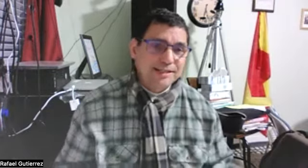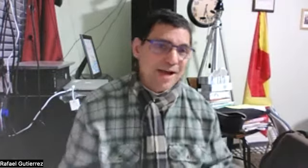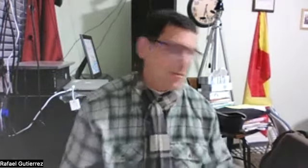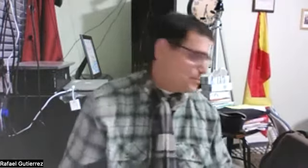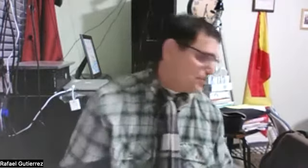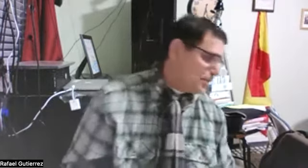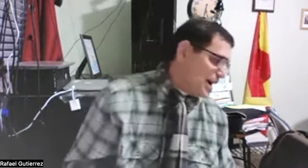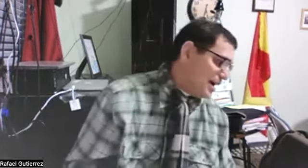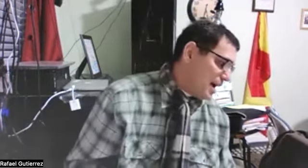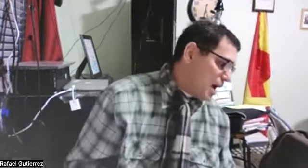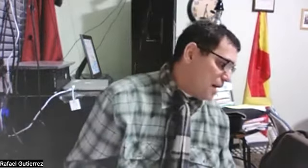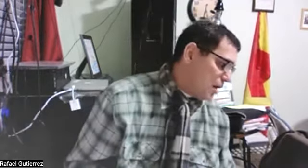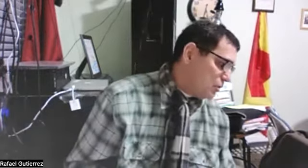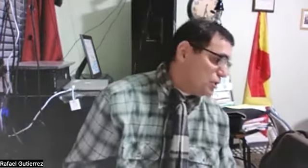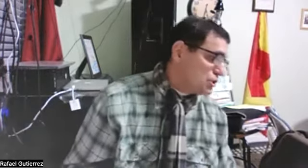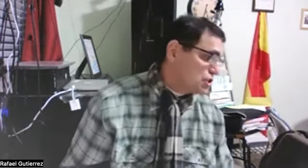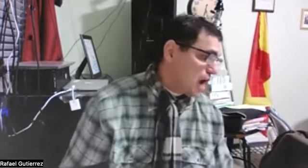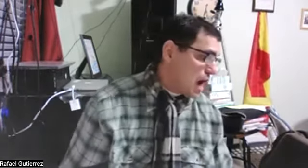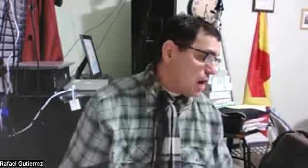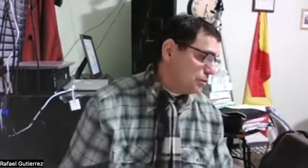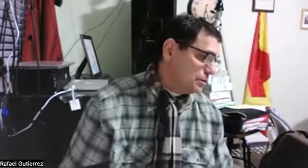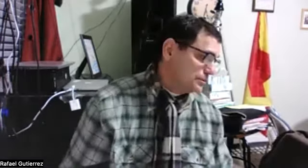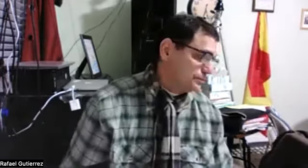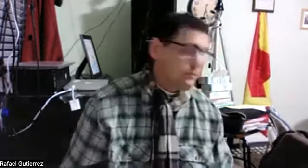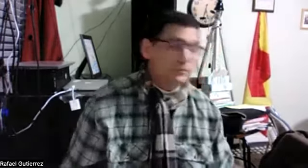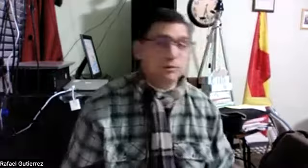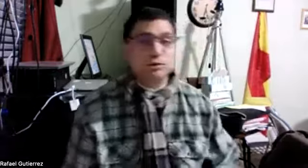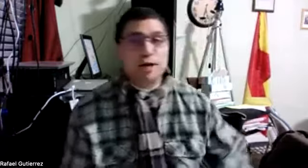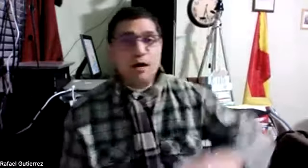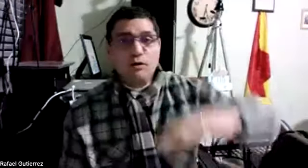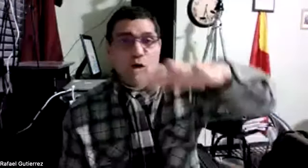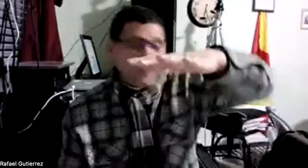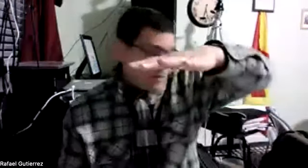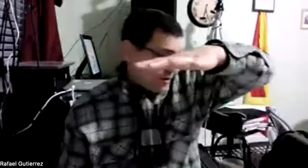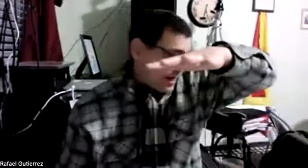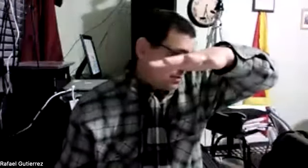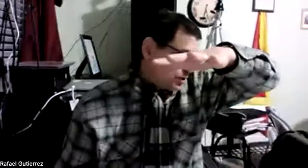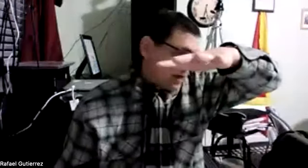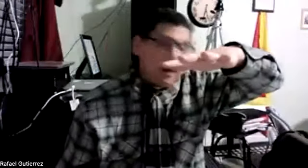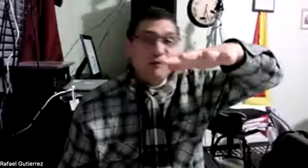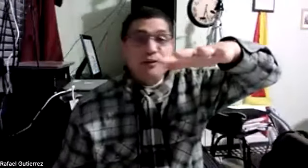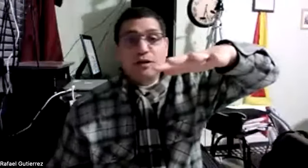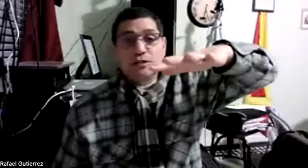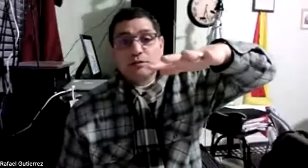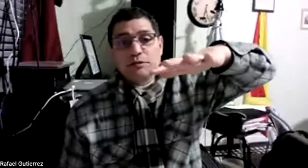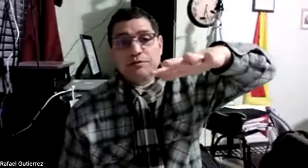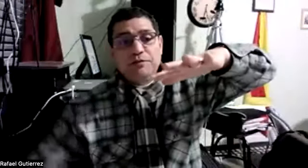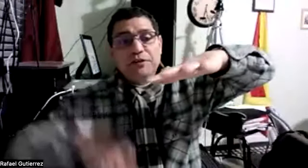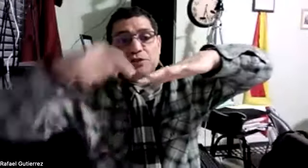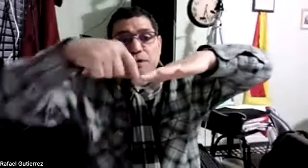Now, how about drown? To drown, open your hands with the fingers, for the fingers